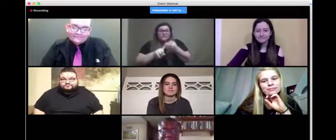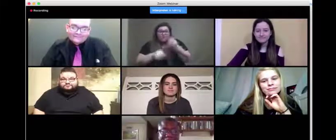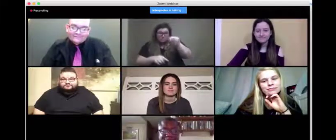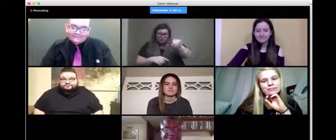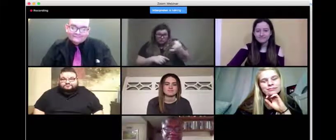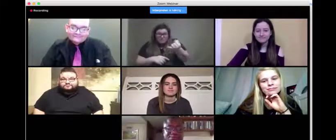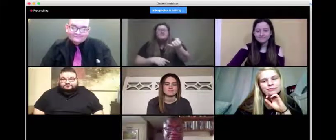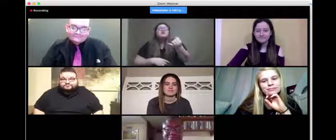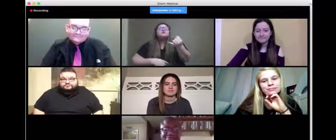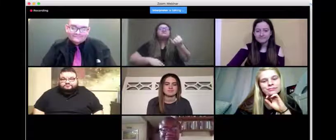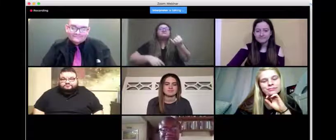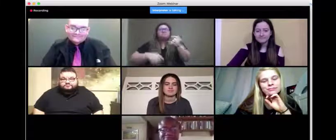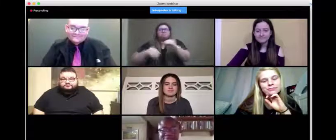years ago, and